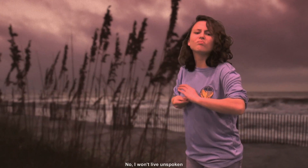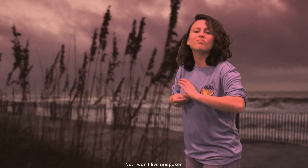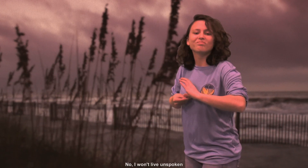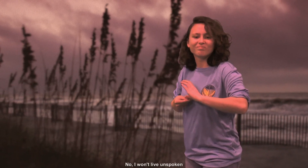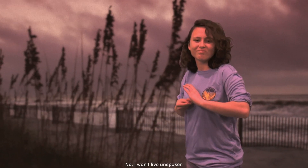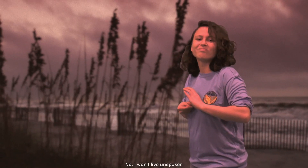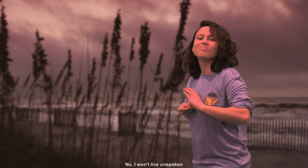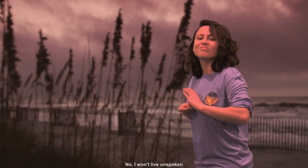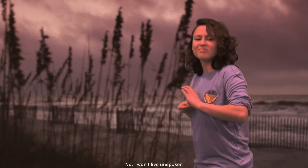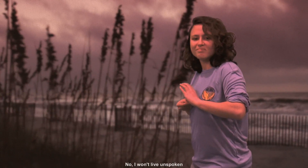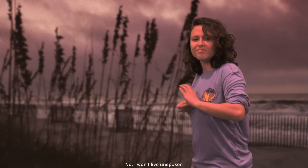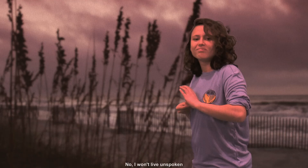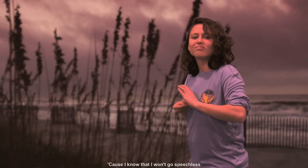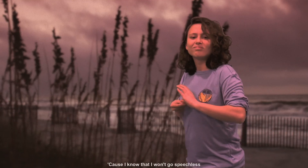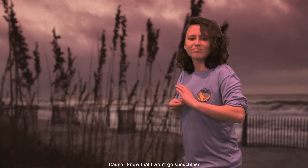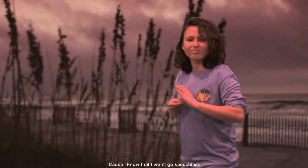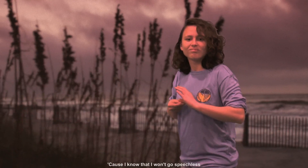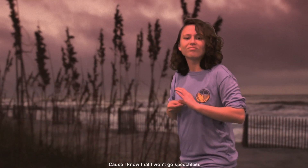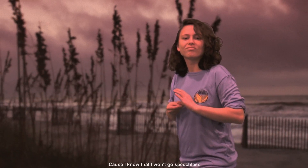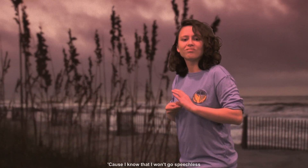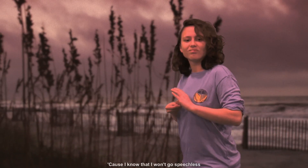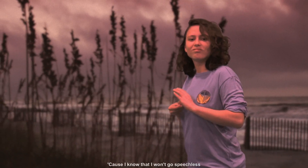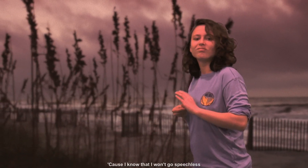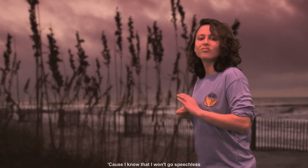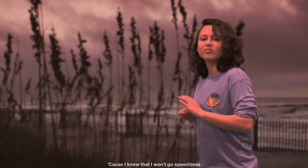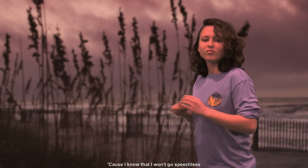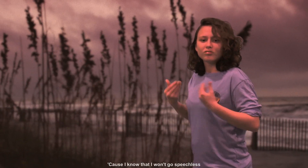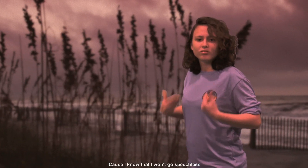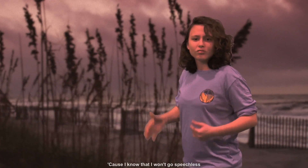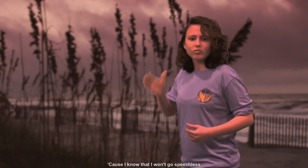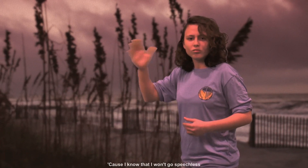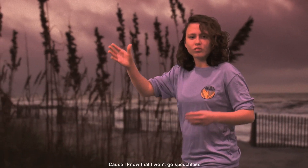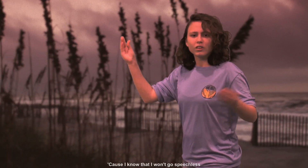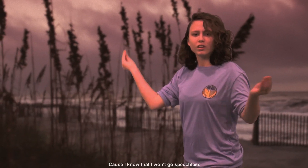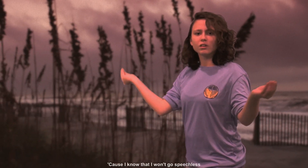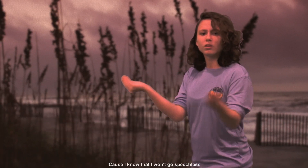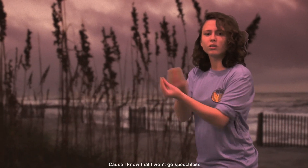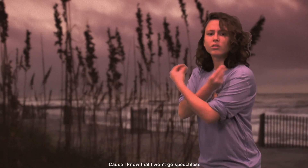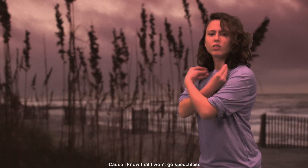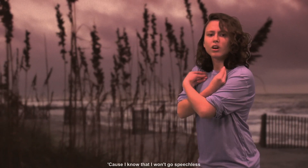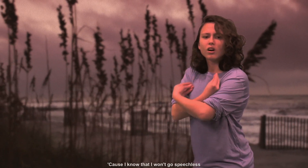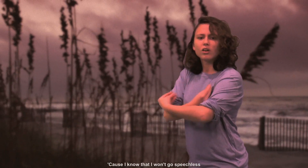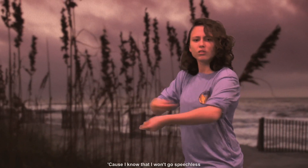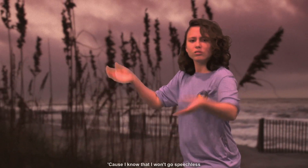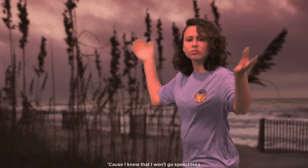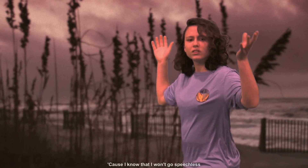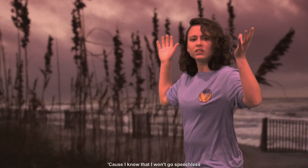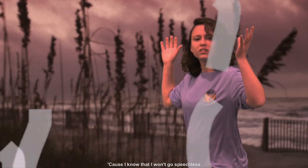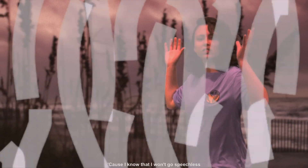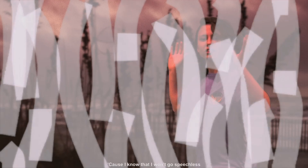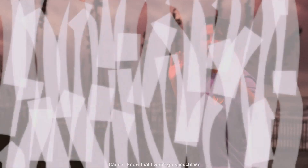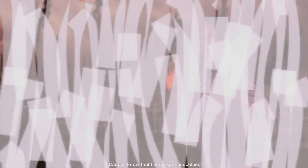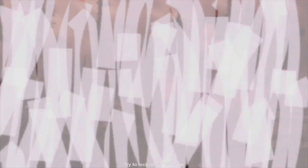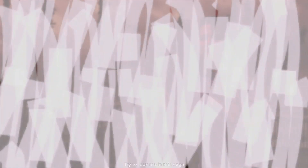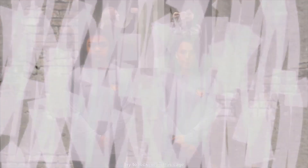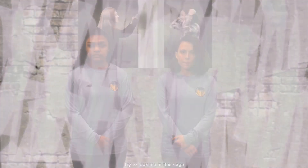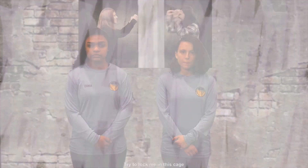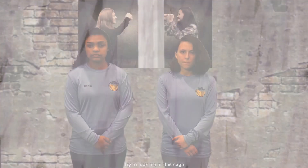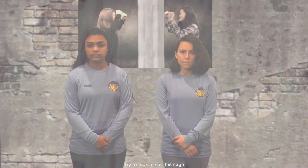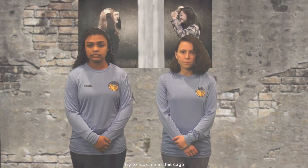unspoken Cause I know that I won't go speechless If you try to